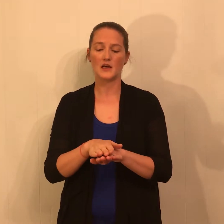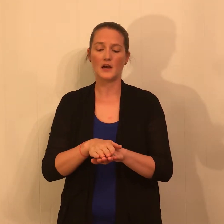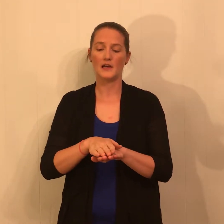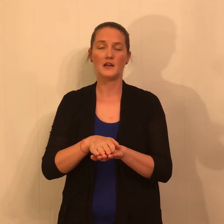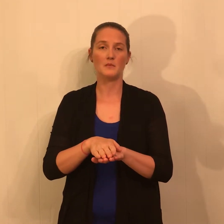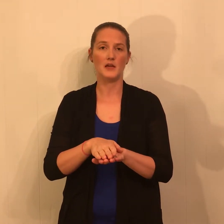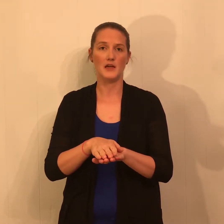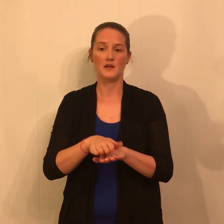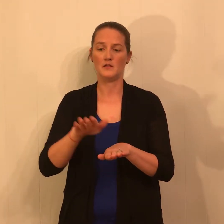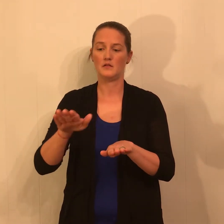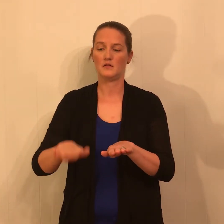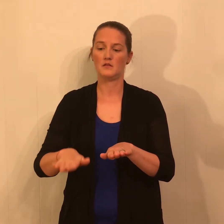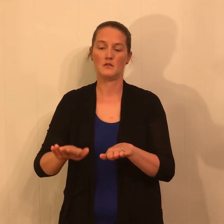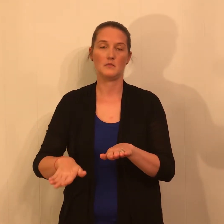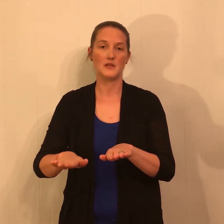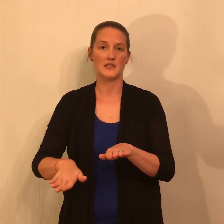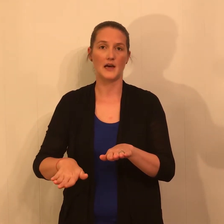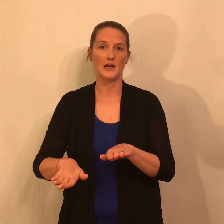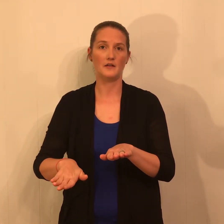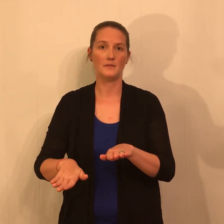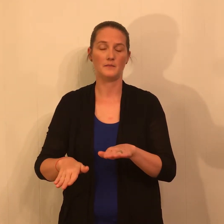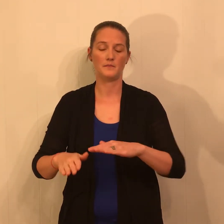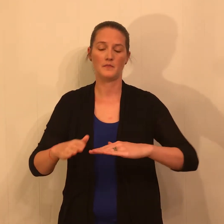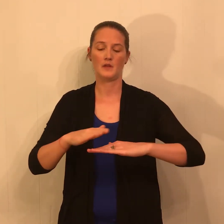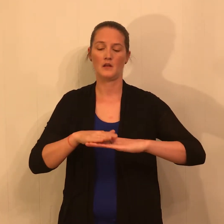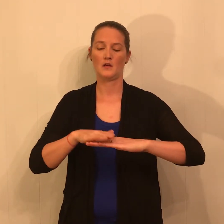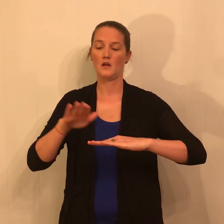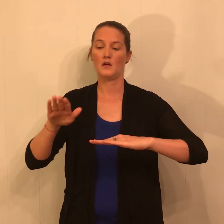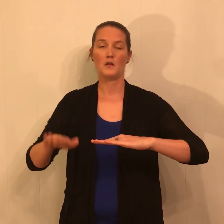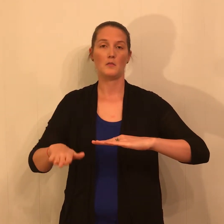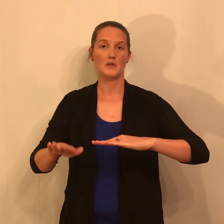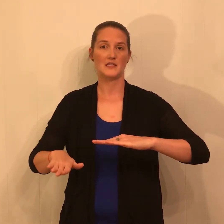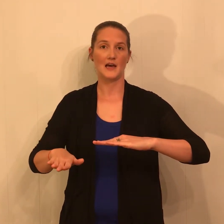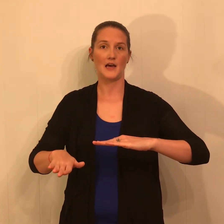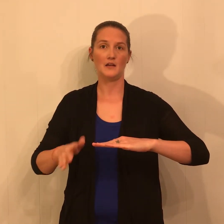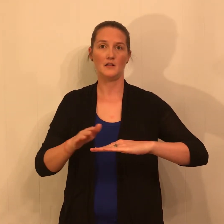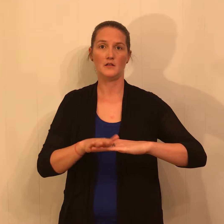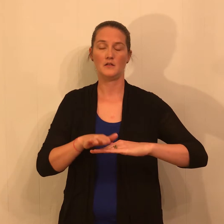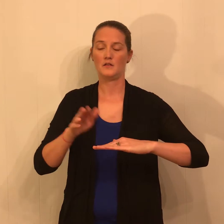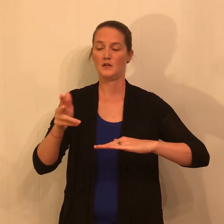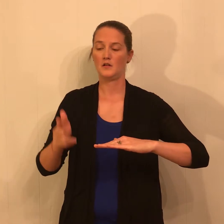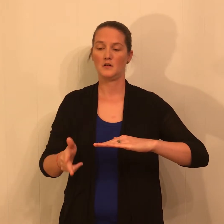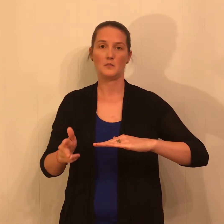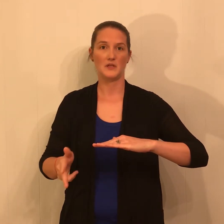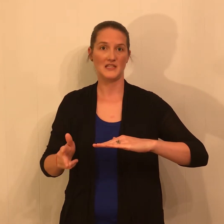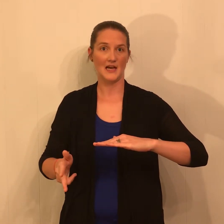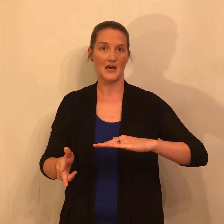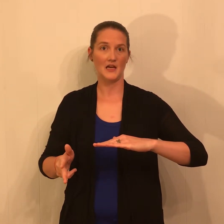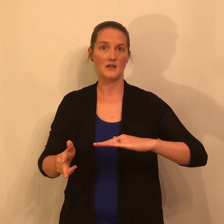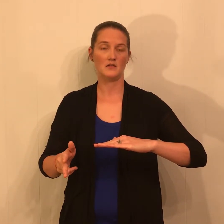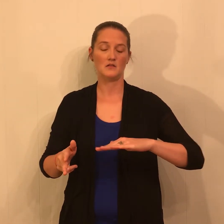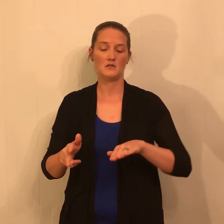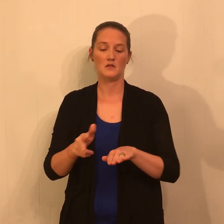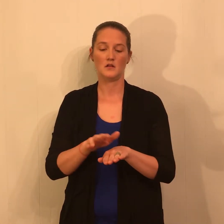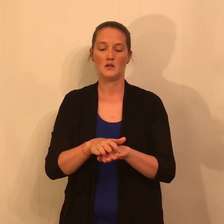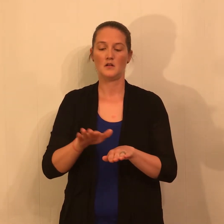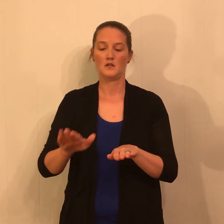Beside can be the side, the side, the side, the